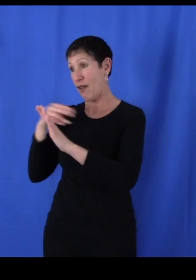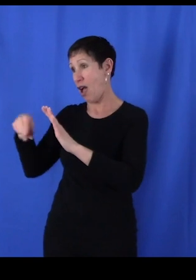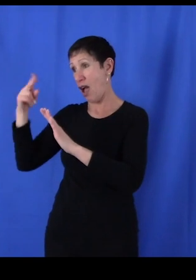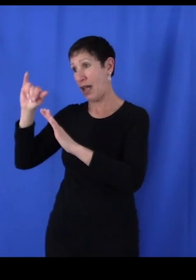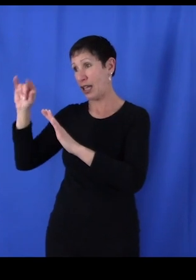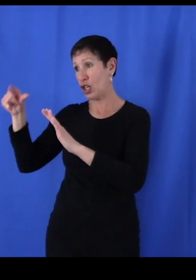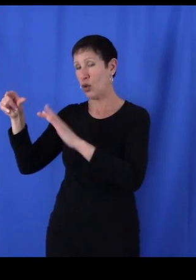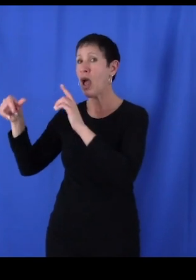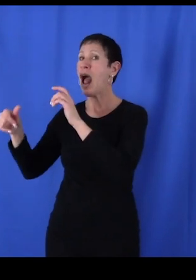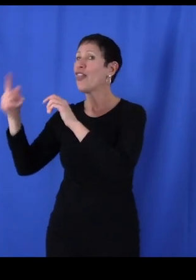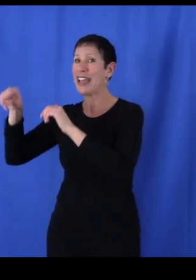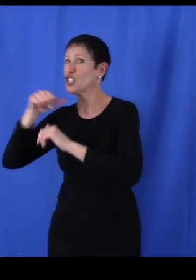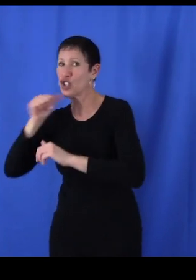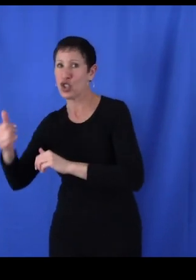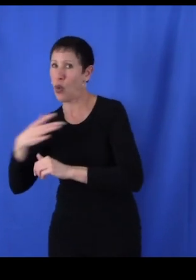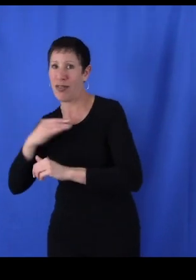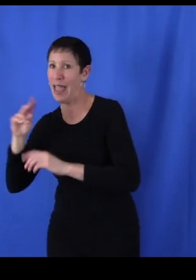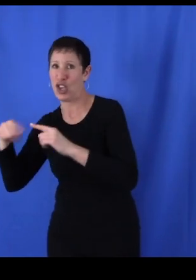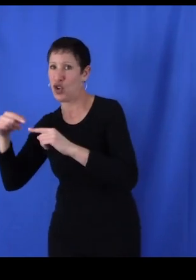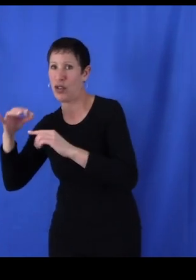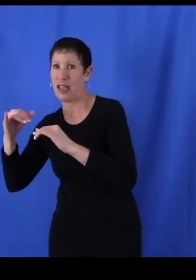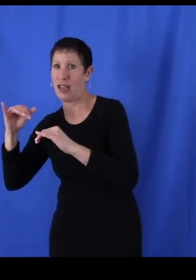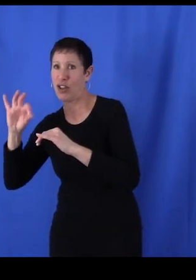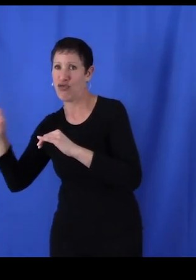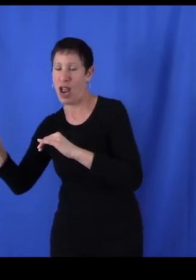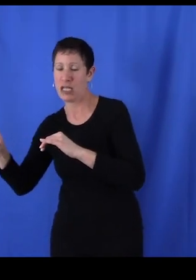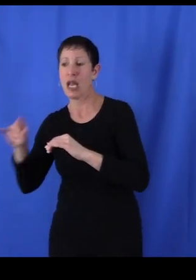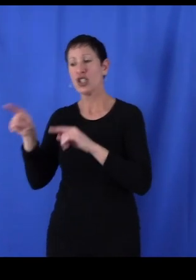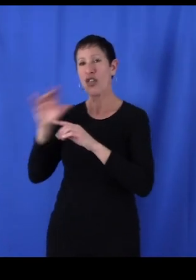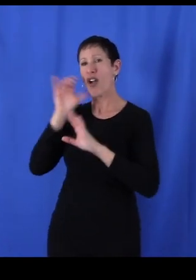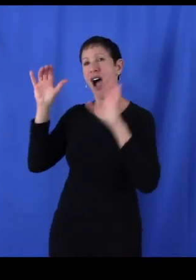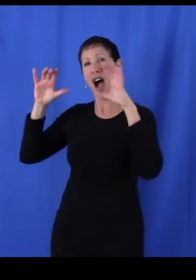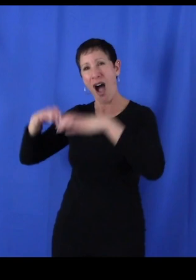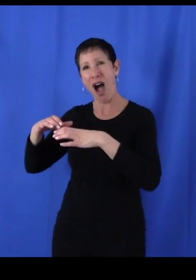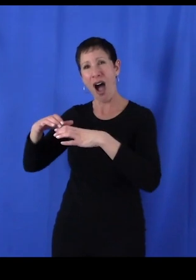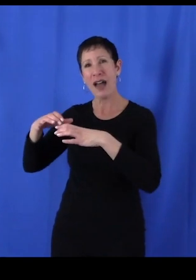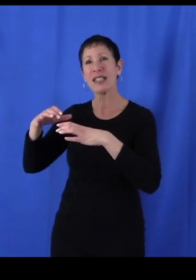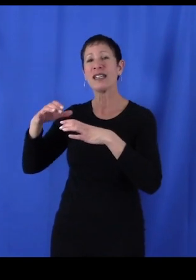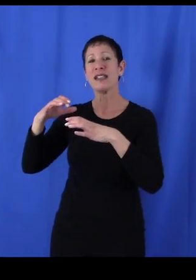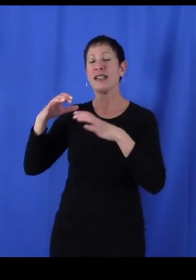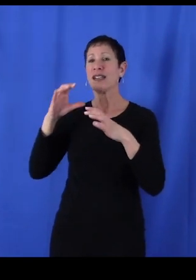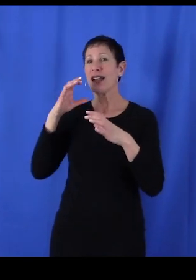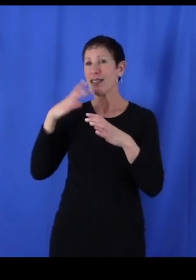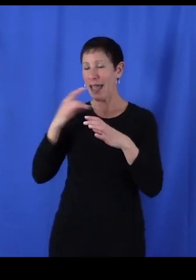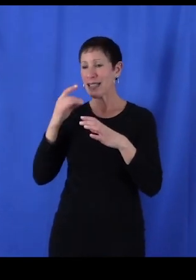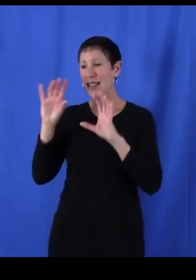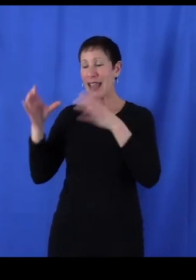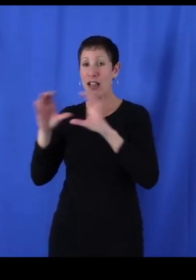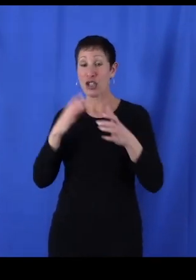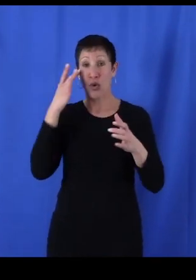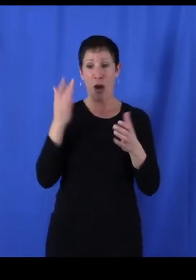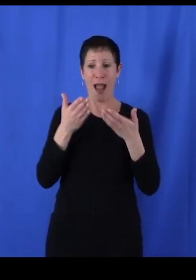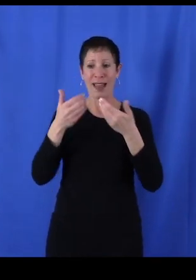don't like curly fries. Right. So these are odd, specialized likes that cluster because they divide.